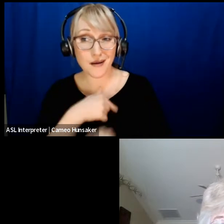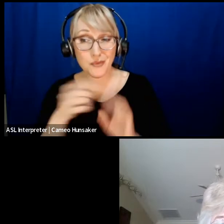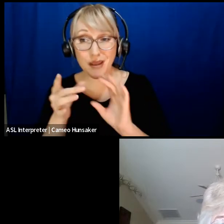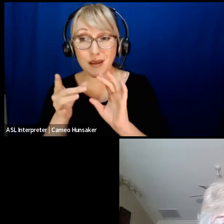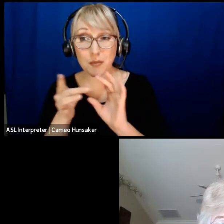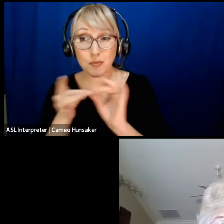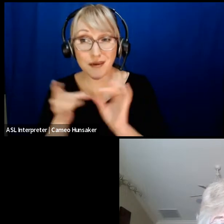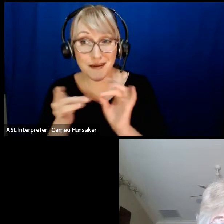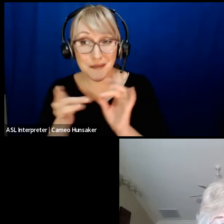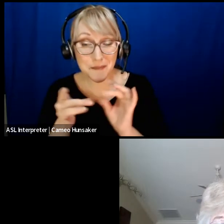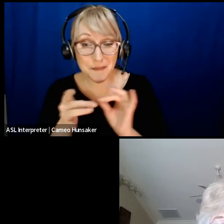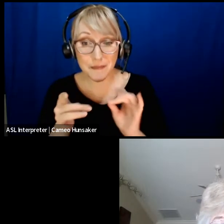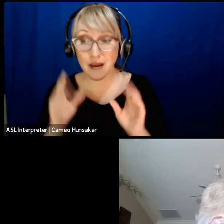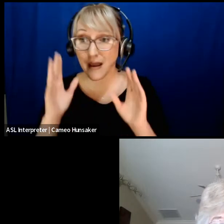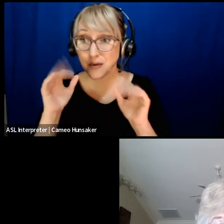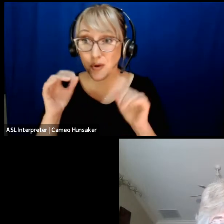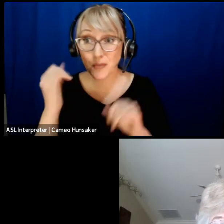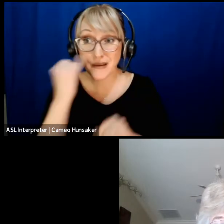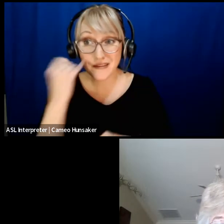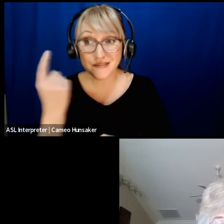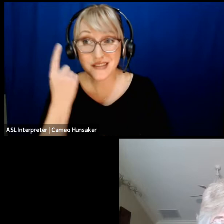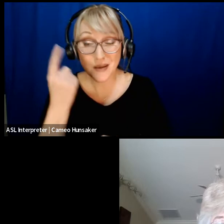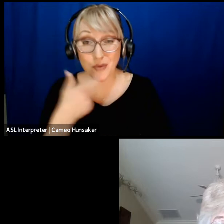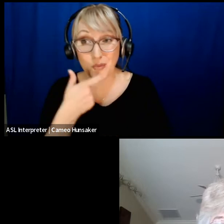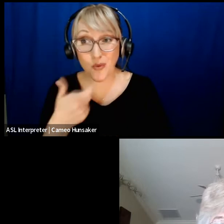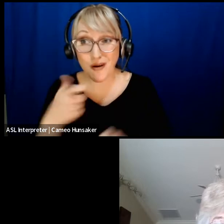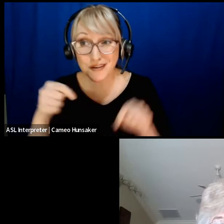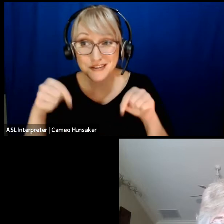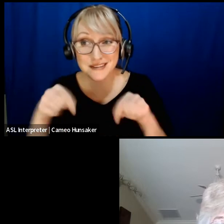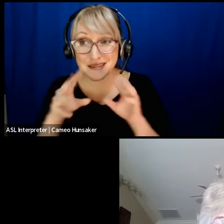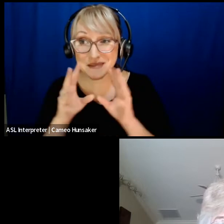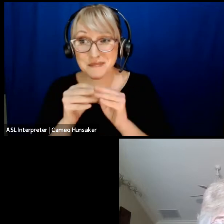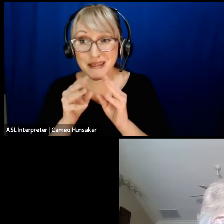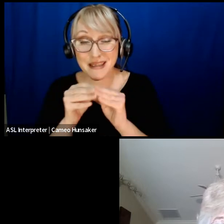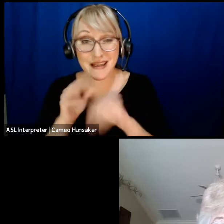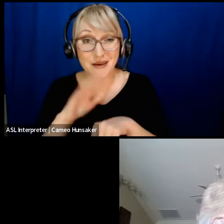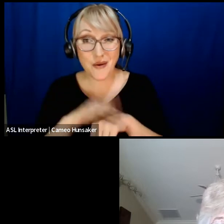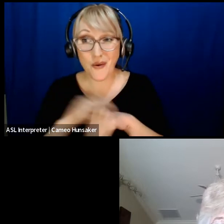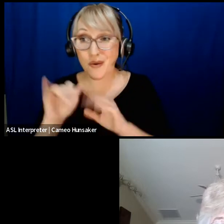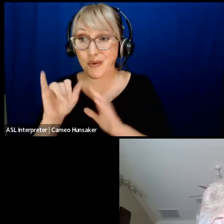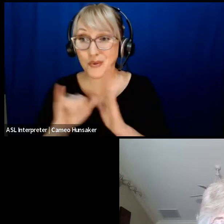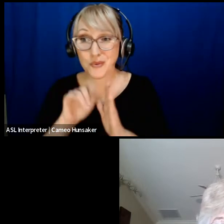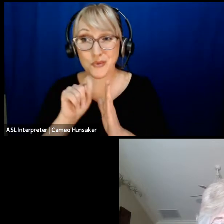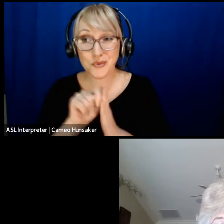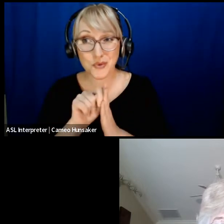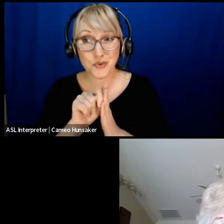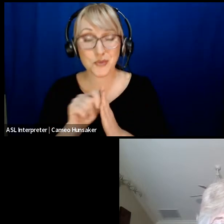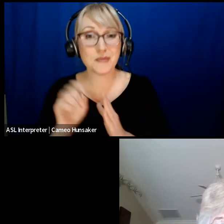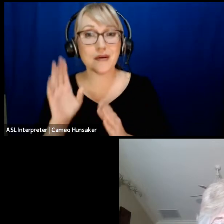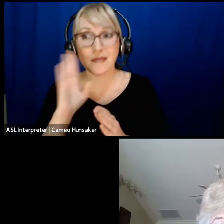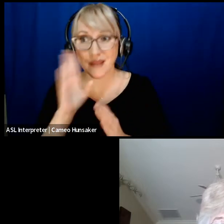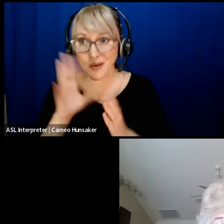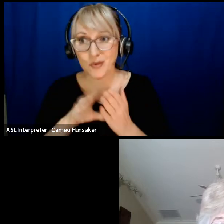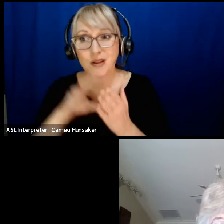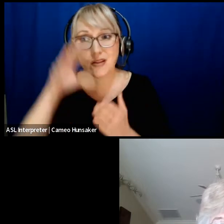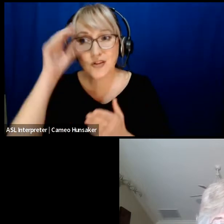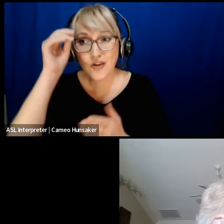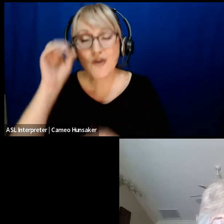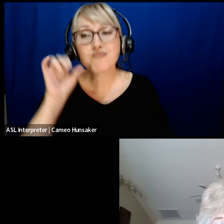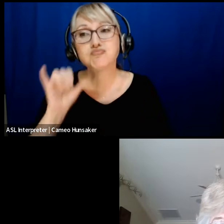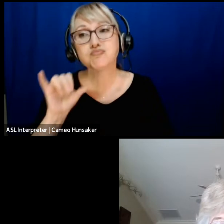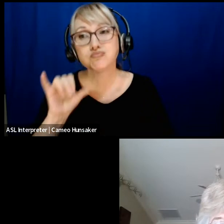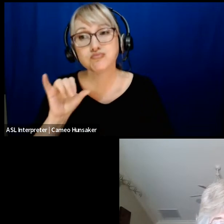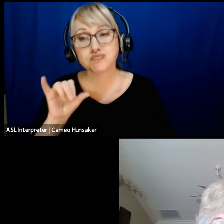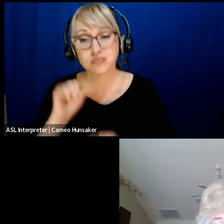anybody does find us on YouTube and they're able to watch our meeting, that they'll gain some insight and understanding. And